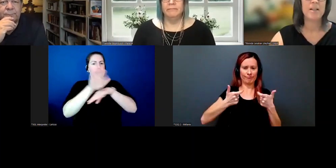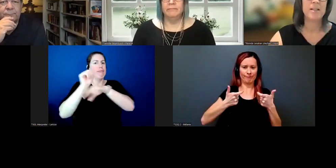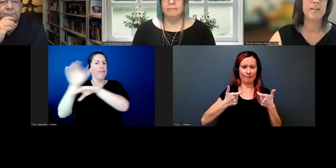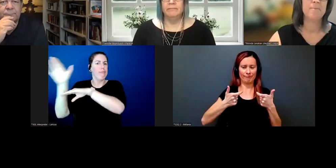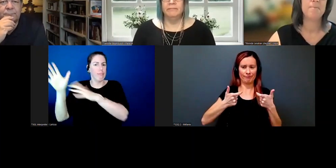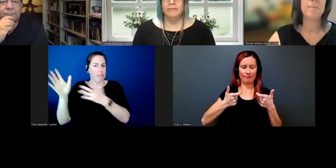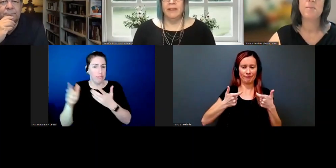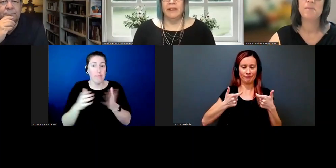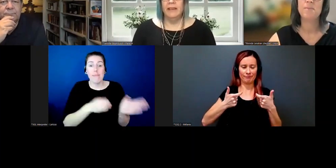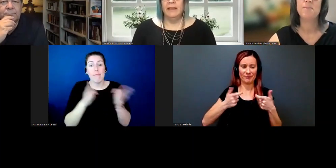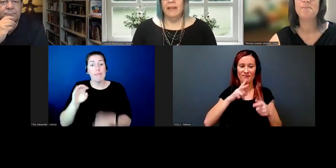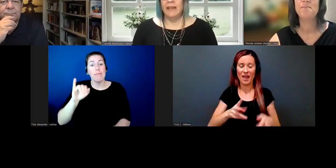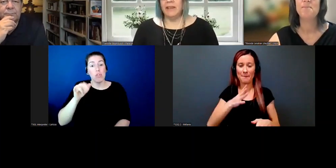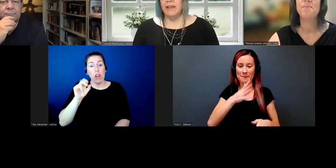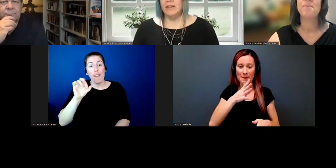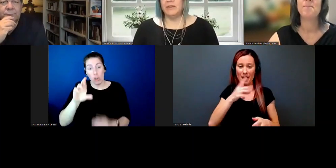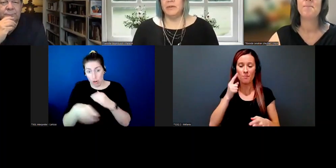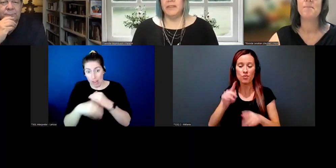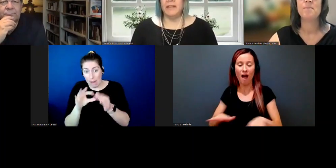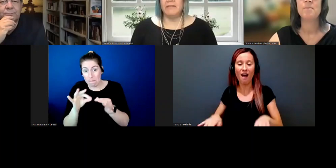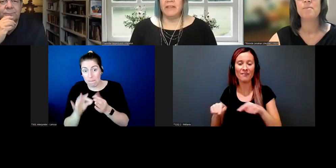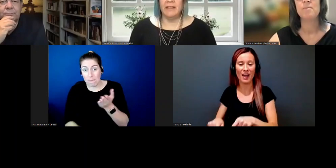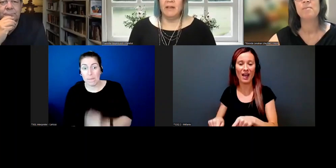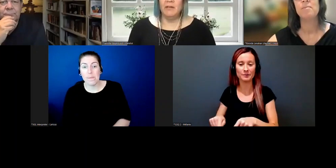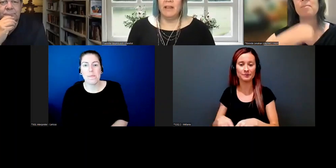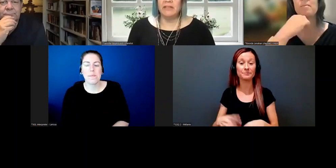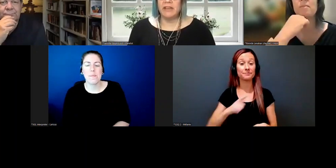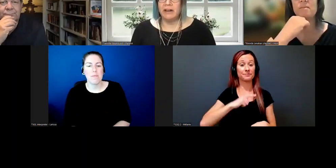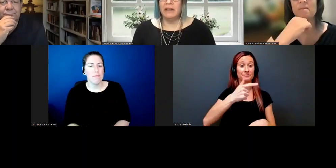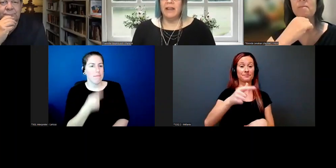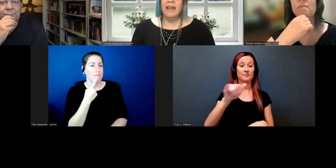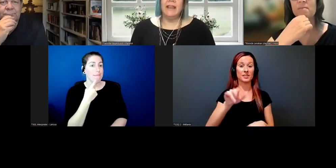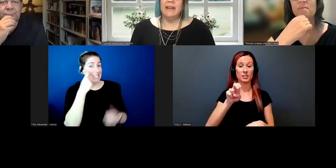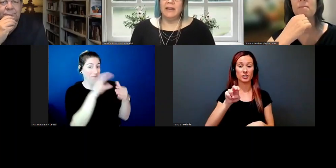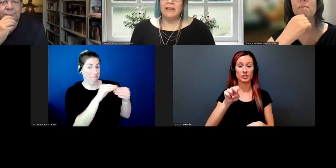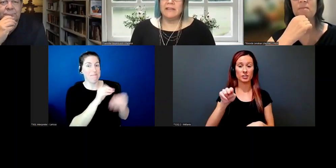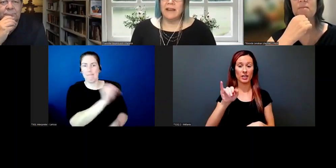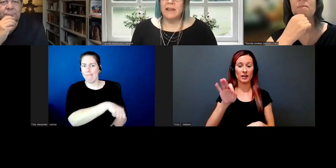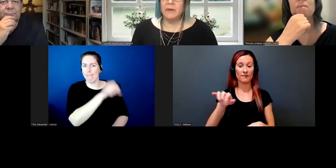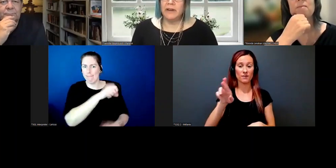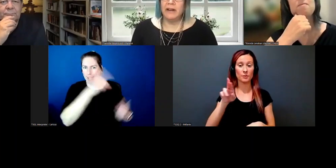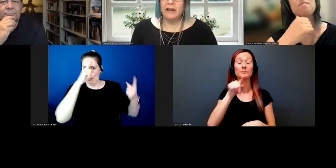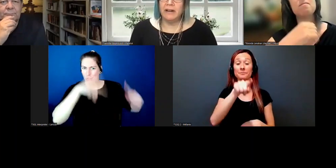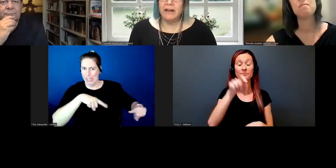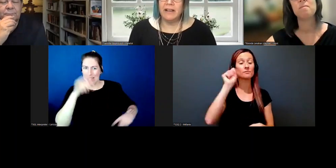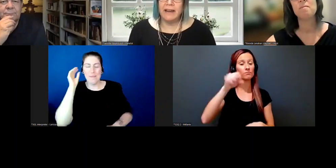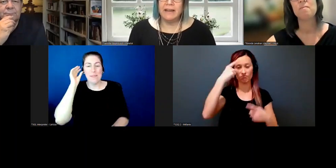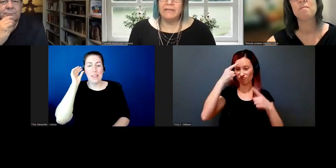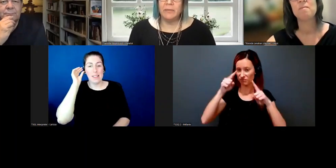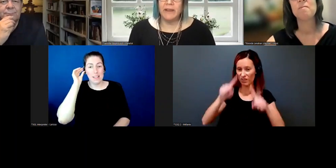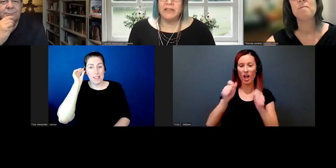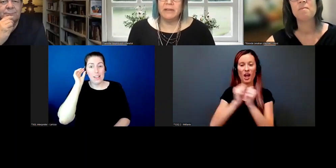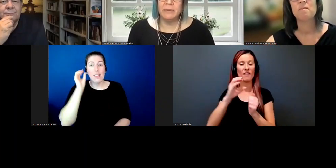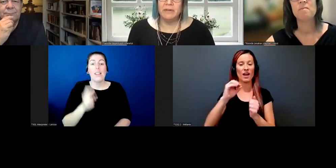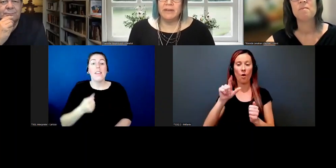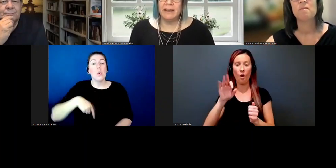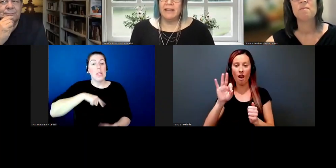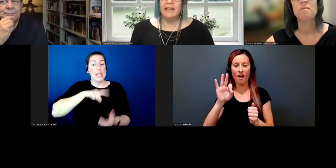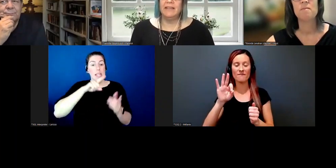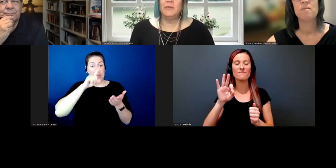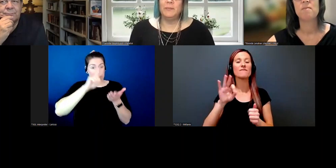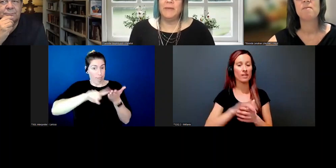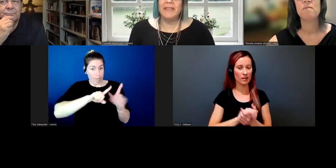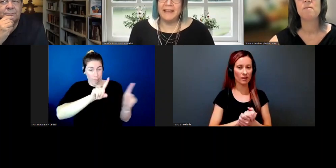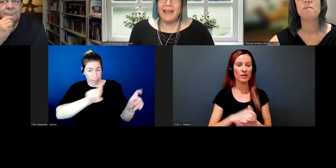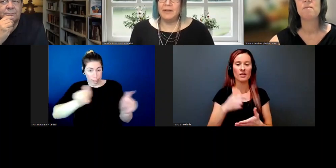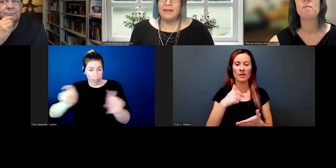that? Yeah, I agree with everything that Olaf shared. In our study, we are collecting information about